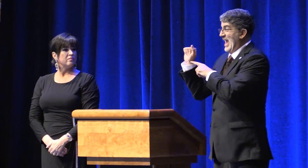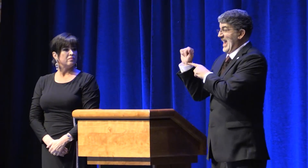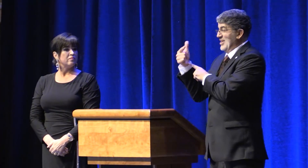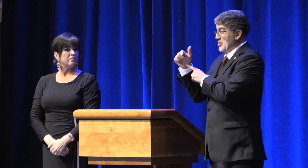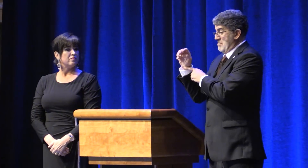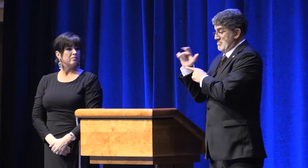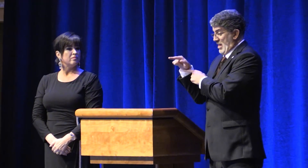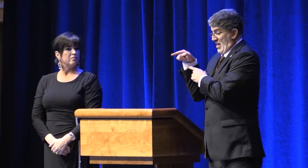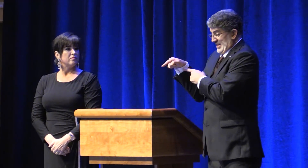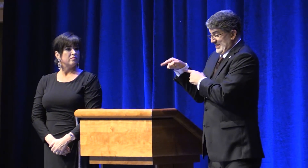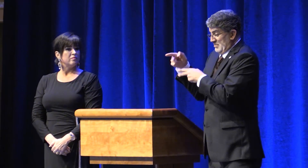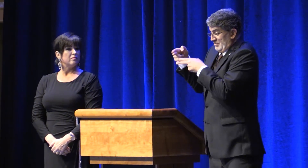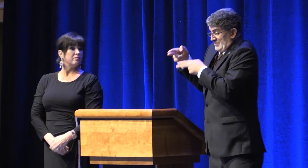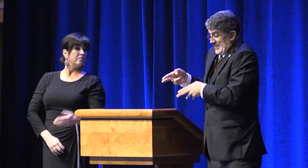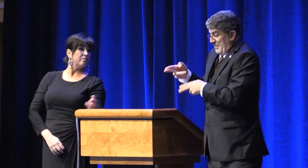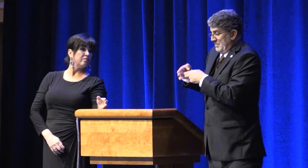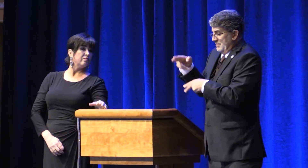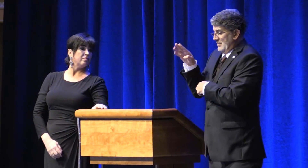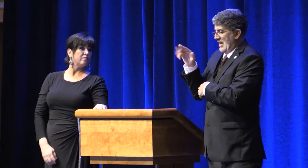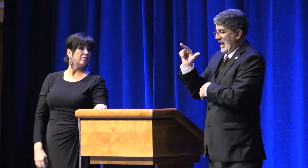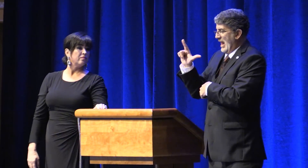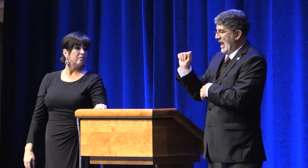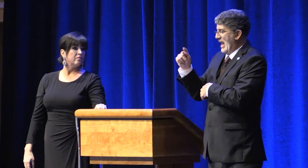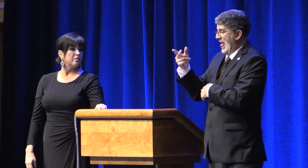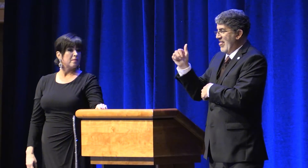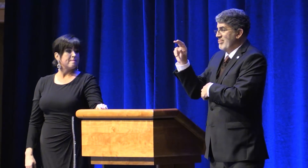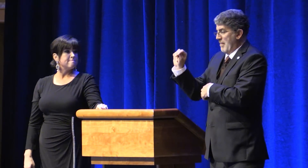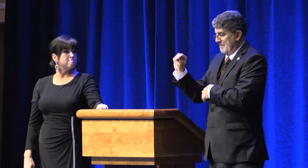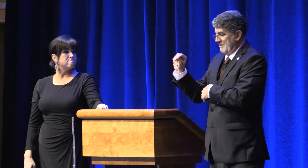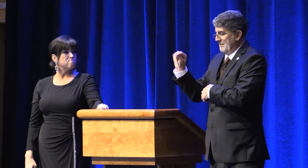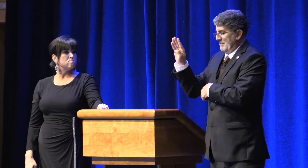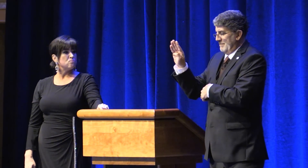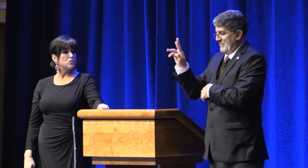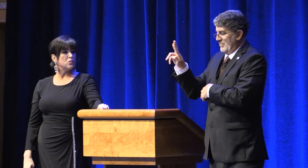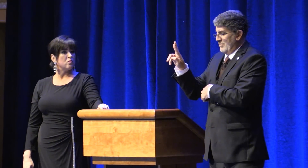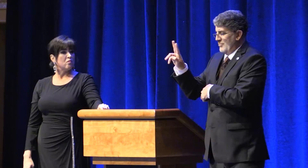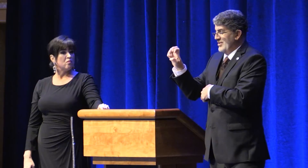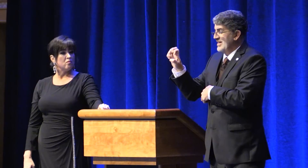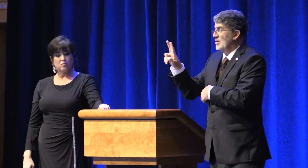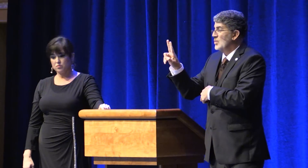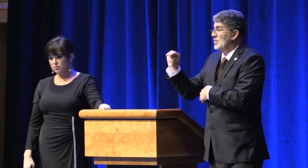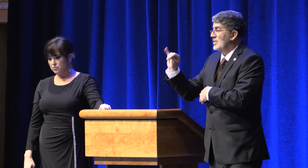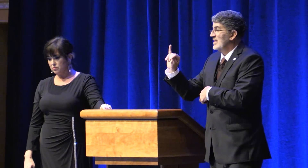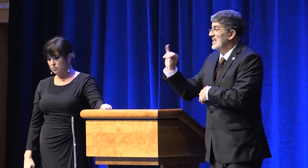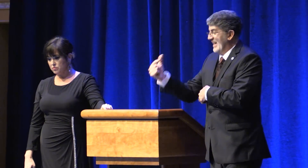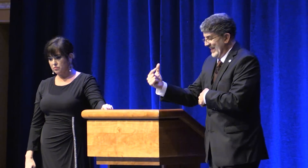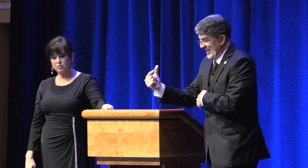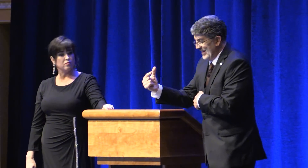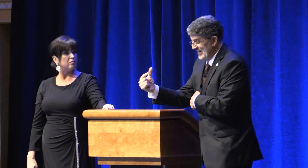combined forces. A.G. Bell had Lantham